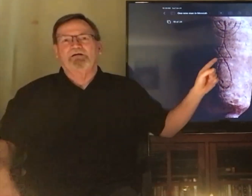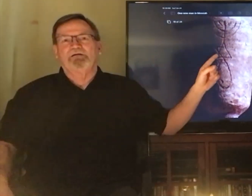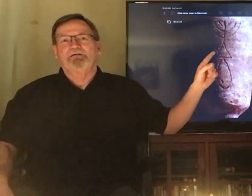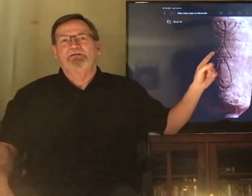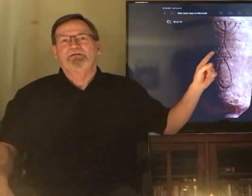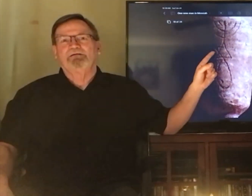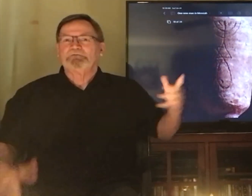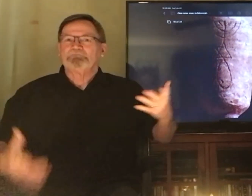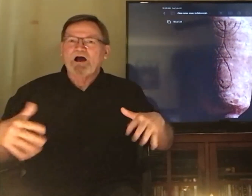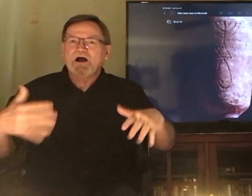certain.